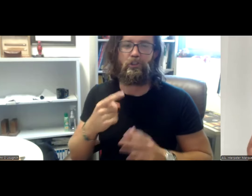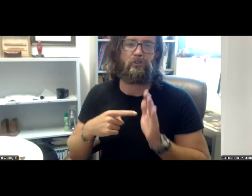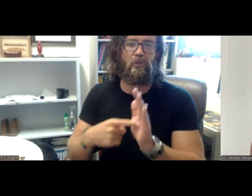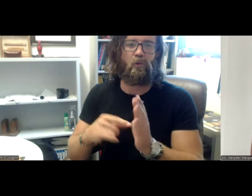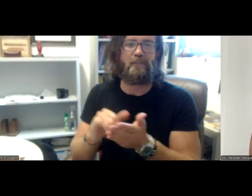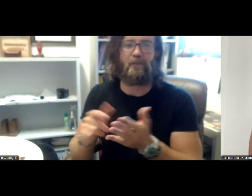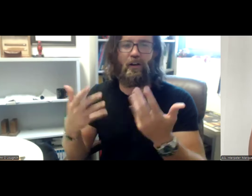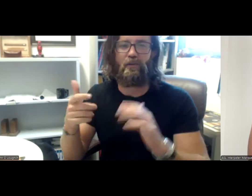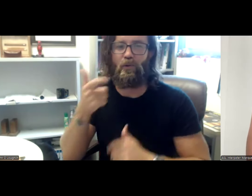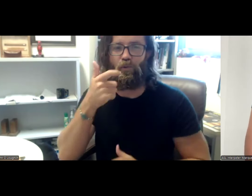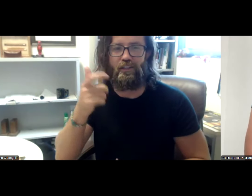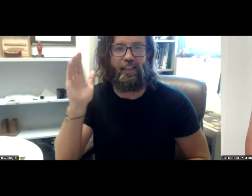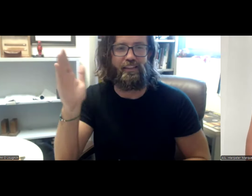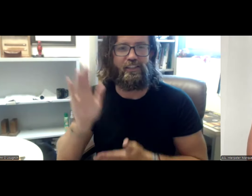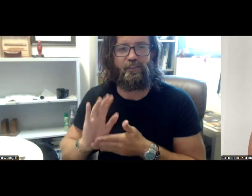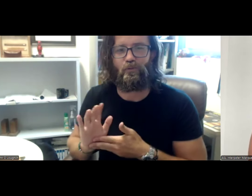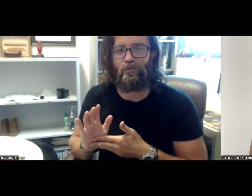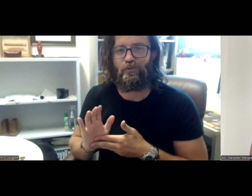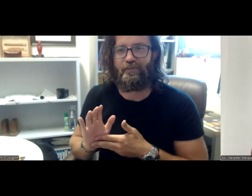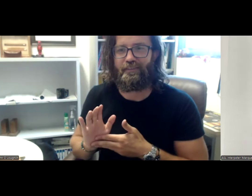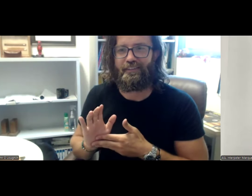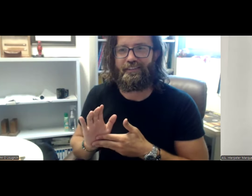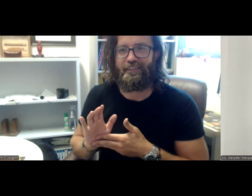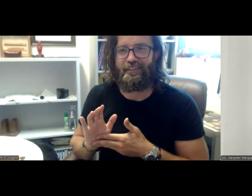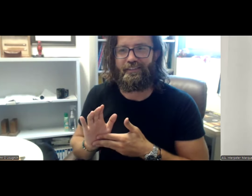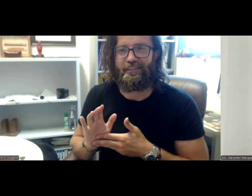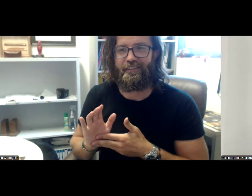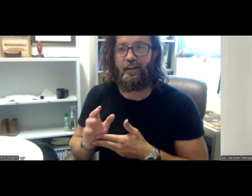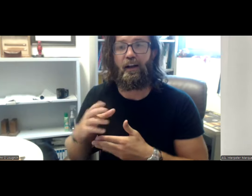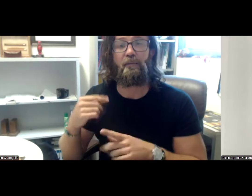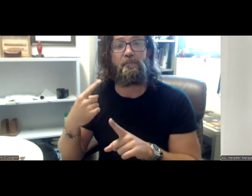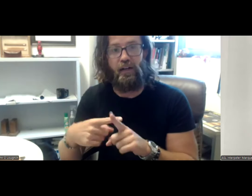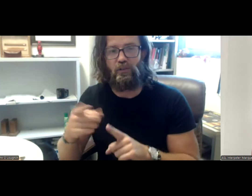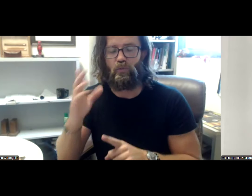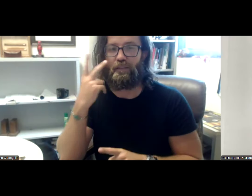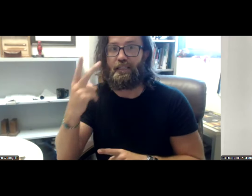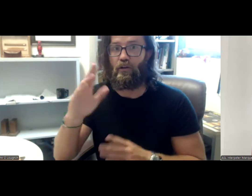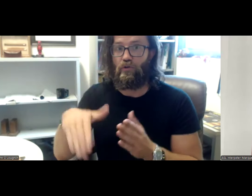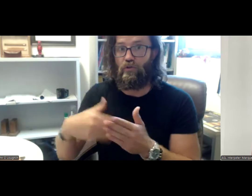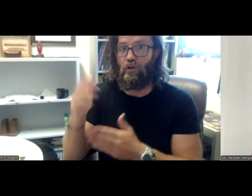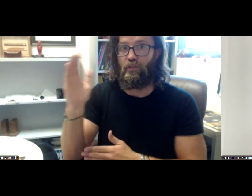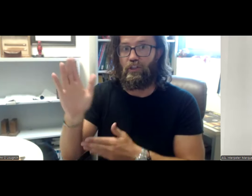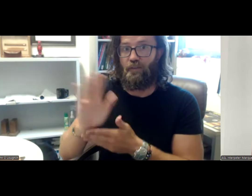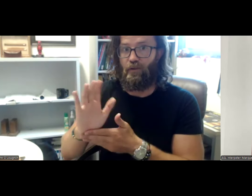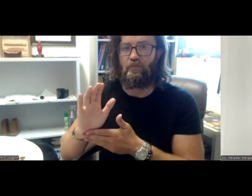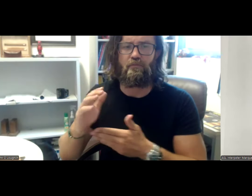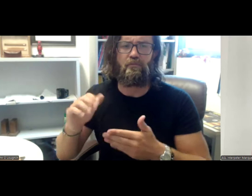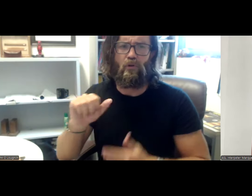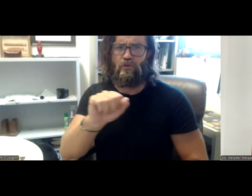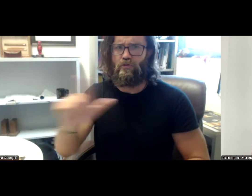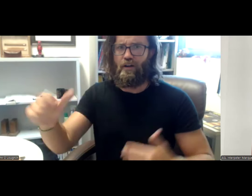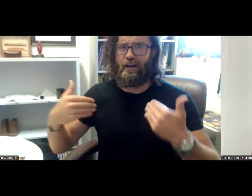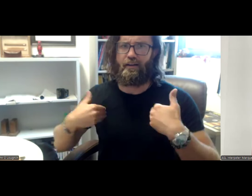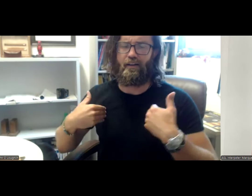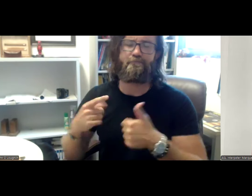well, from my perspective, in my eyes, to prove that you've watched the lecture videos. Plus, you will